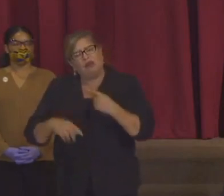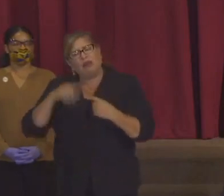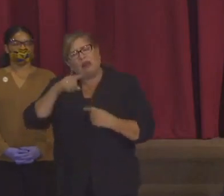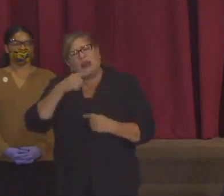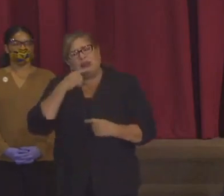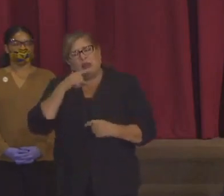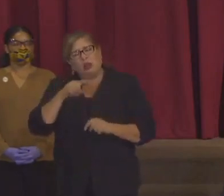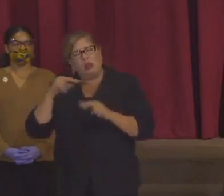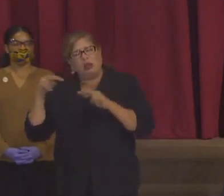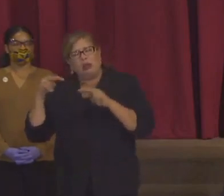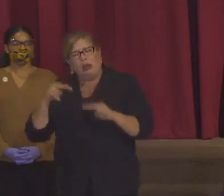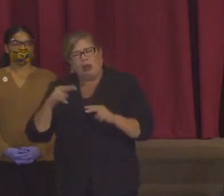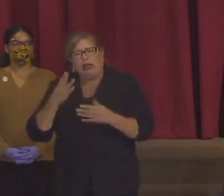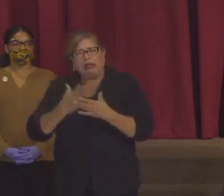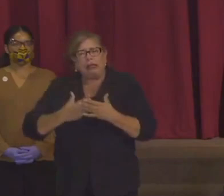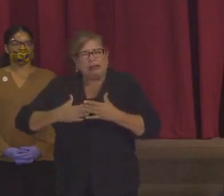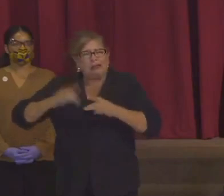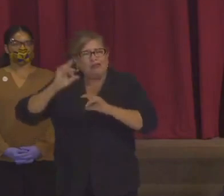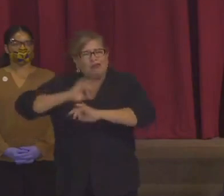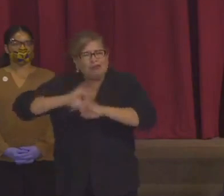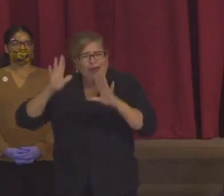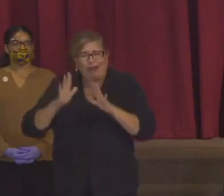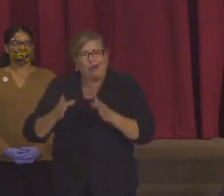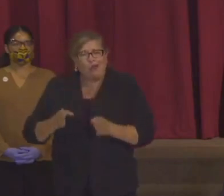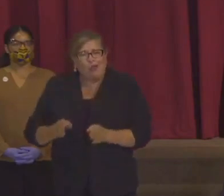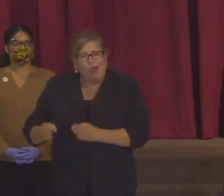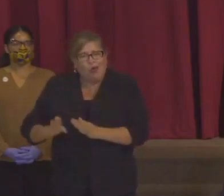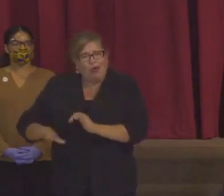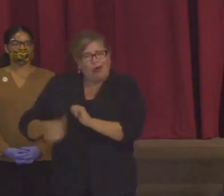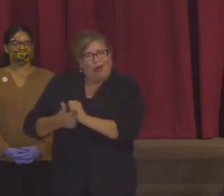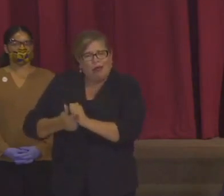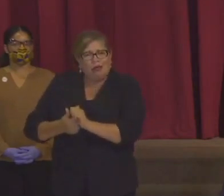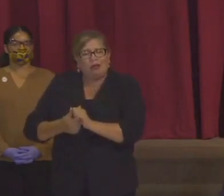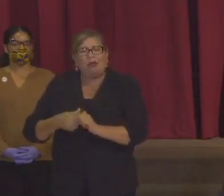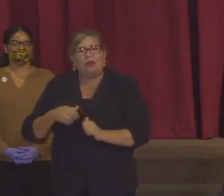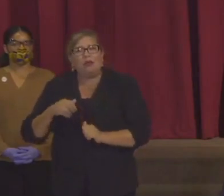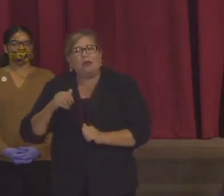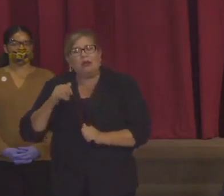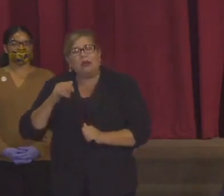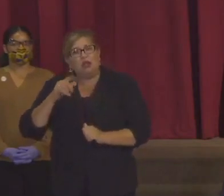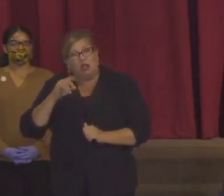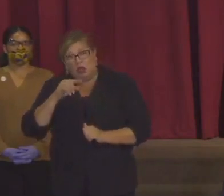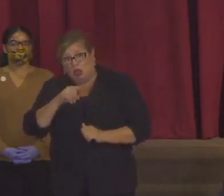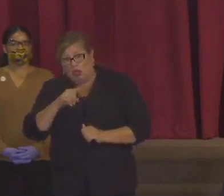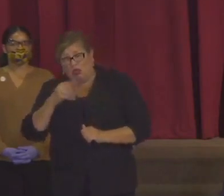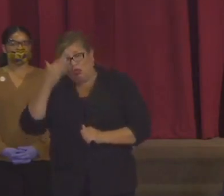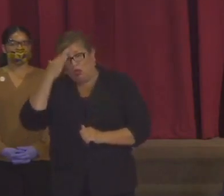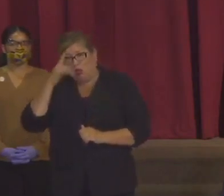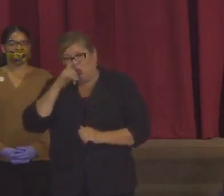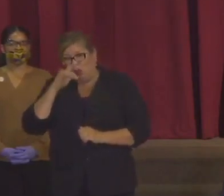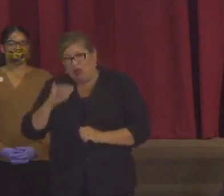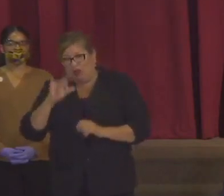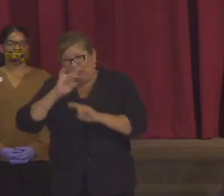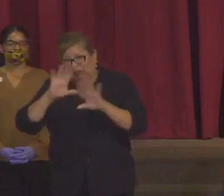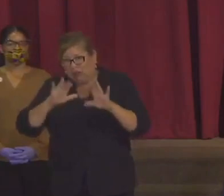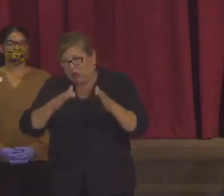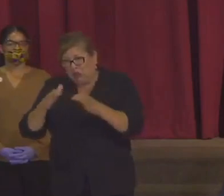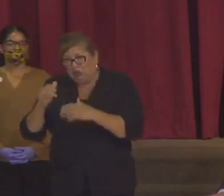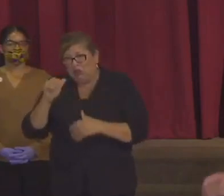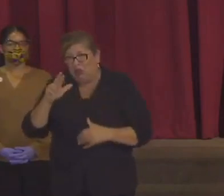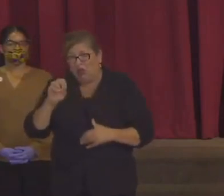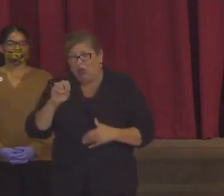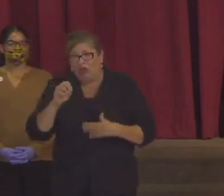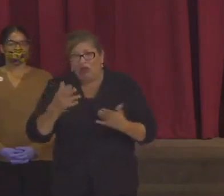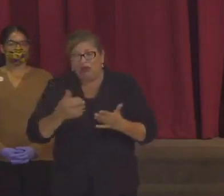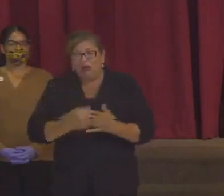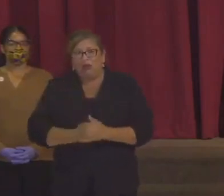of such groups infiltrating the protests? And if so, who are they? And do you think that the police are handling them appropriately? Yeah, they're well defined all